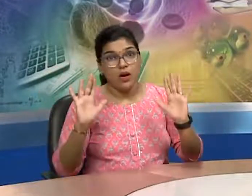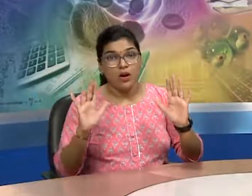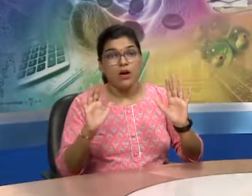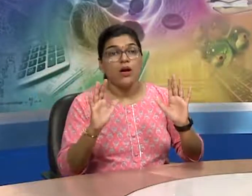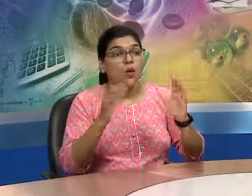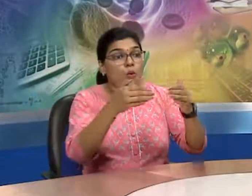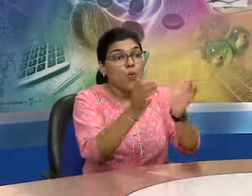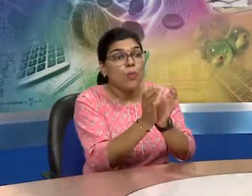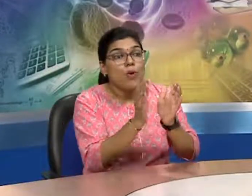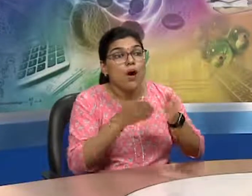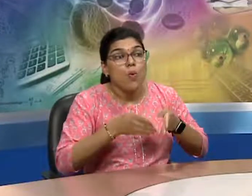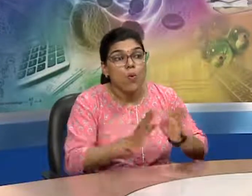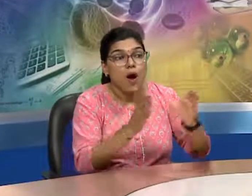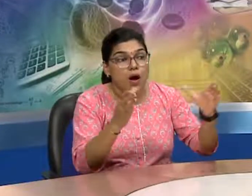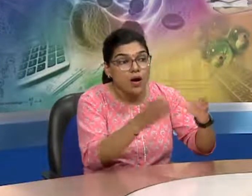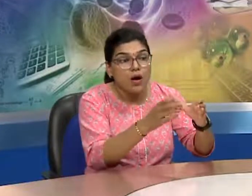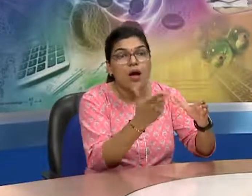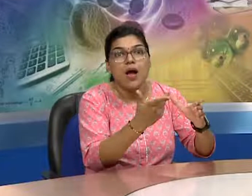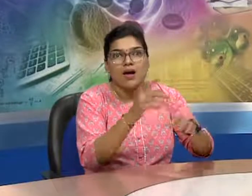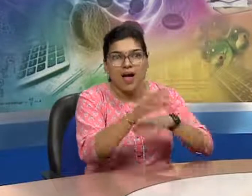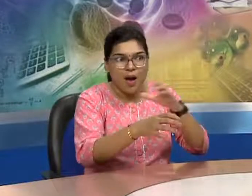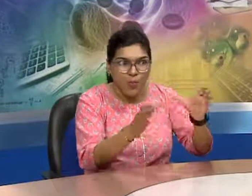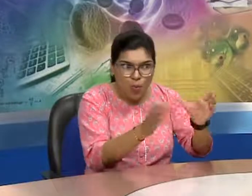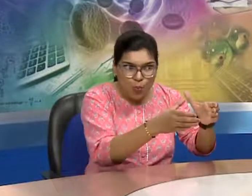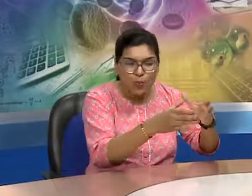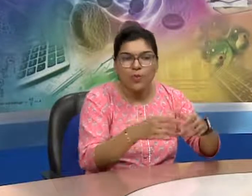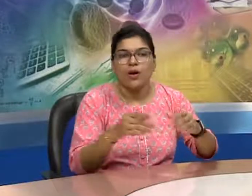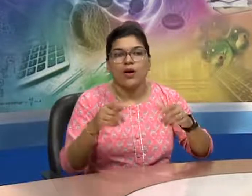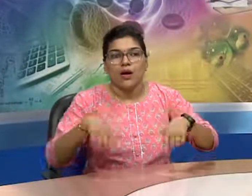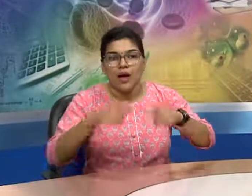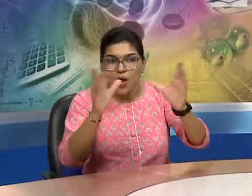and community means a group of organisms